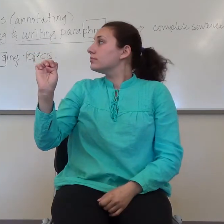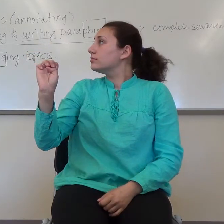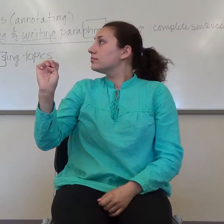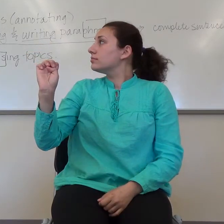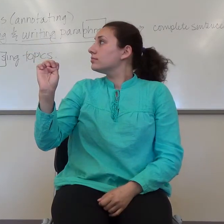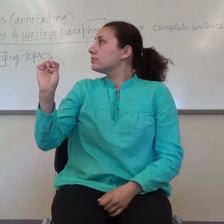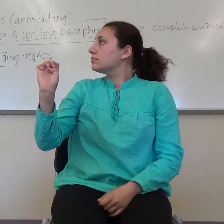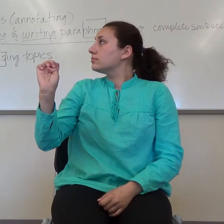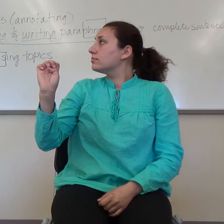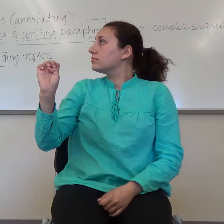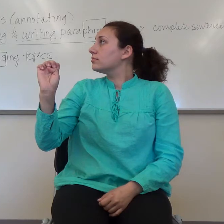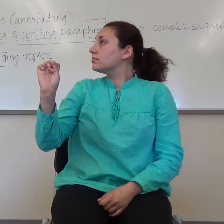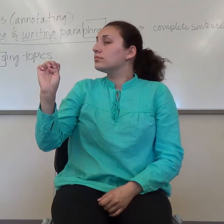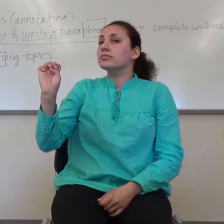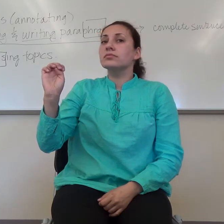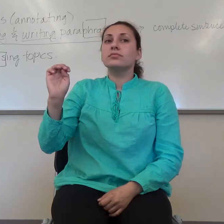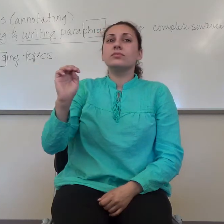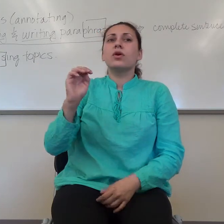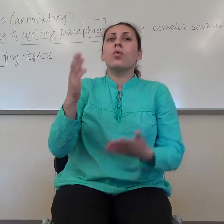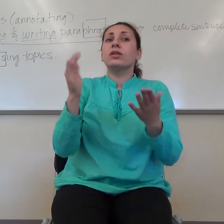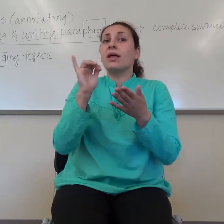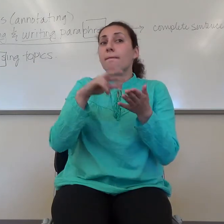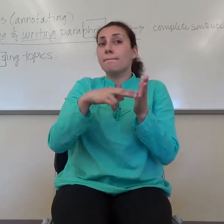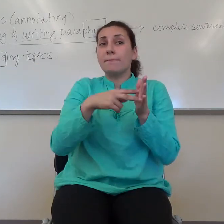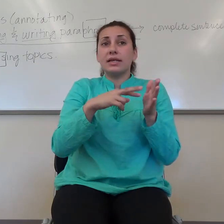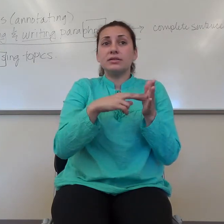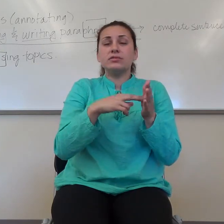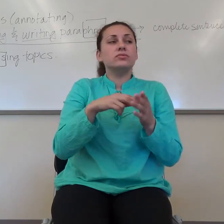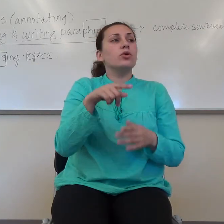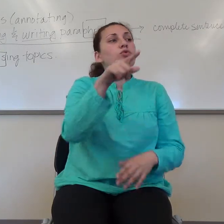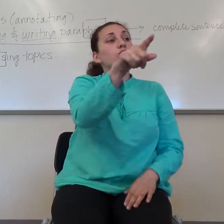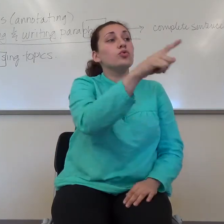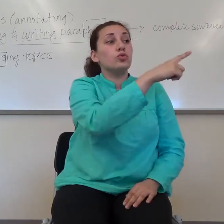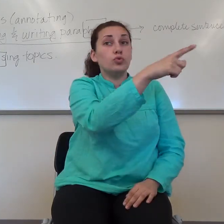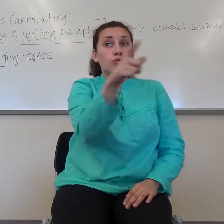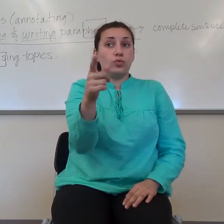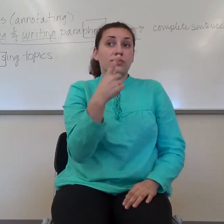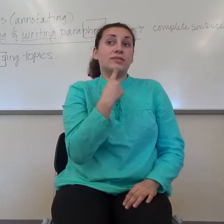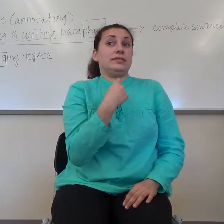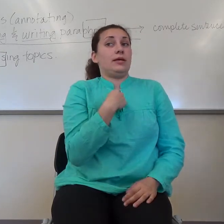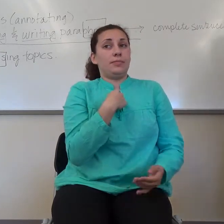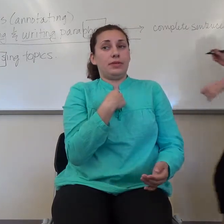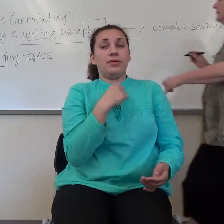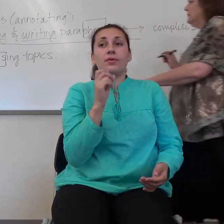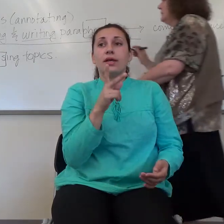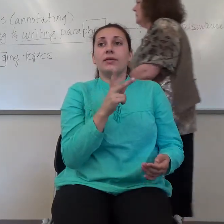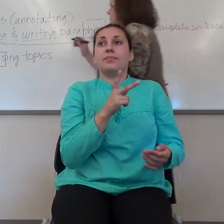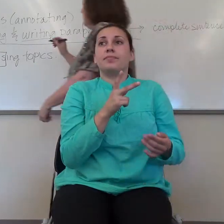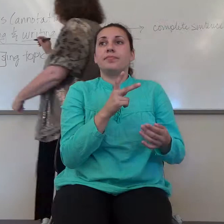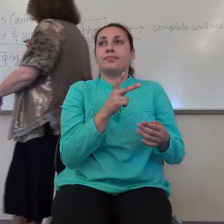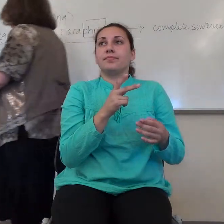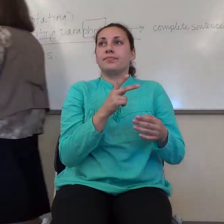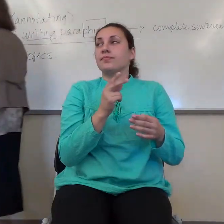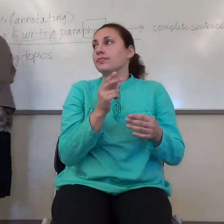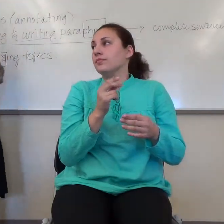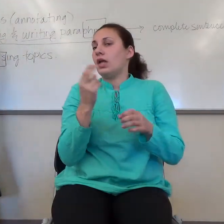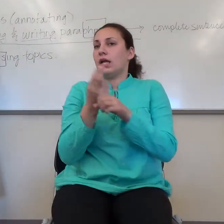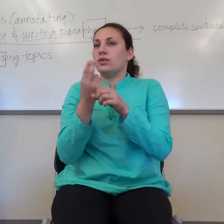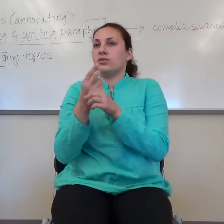you are going to tell me, I could also put this word here, you're just going